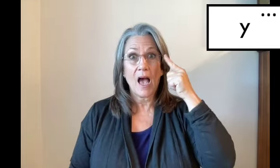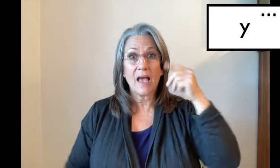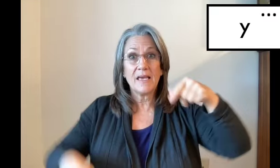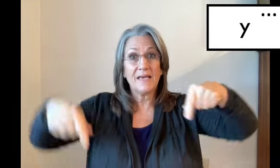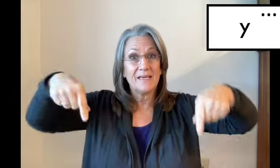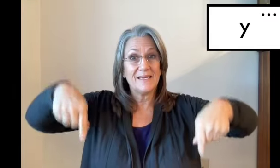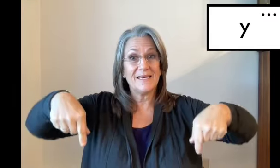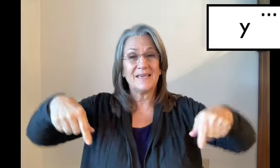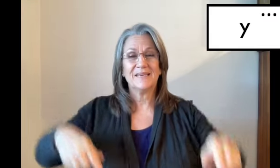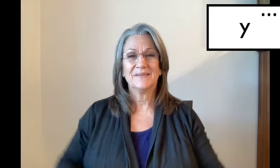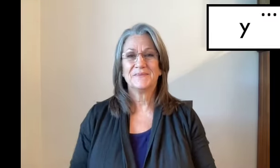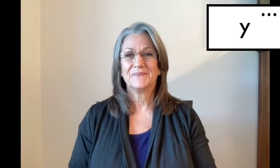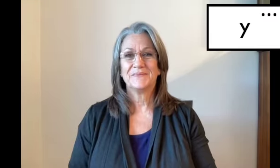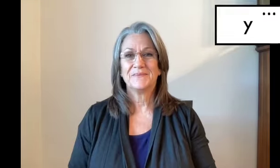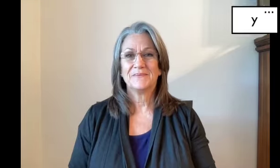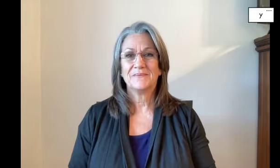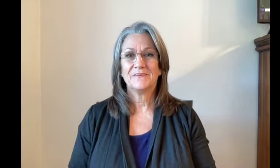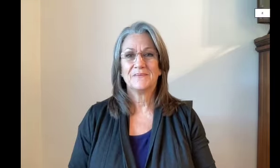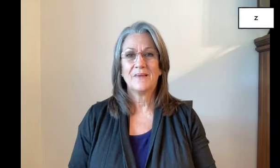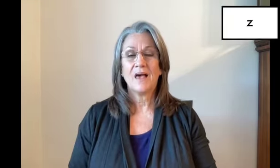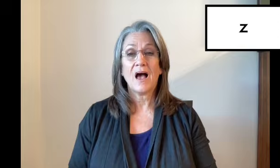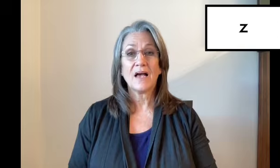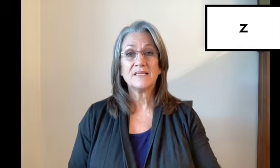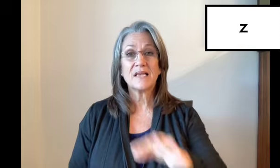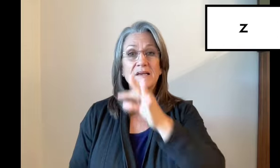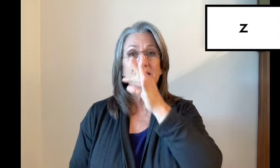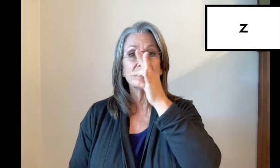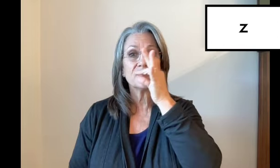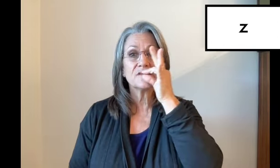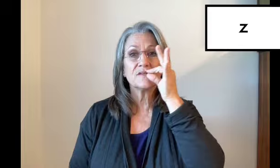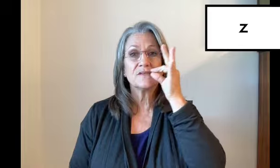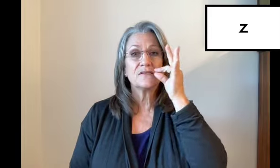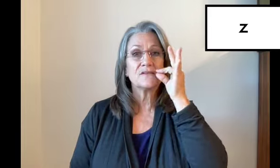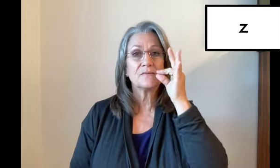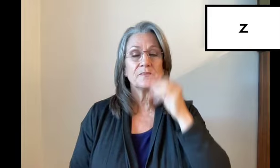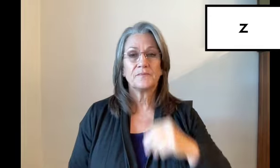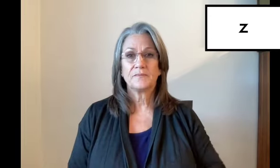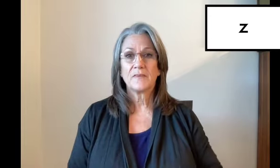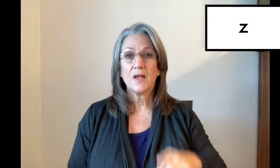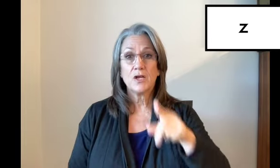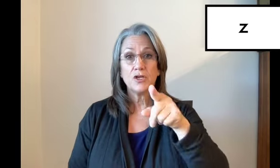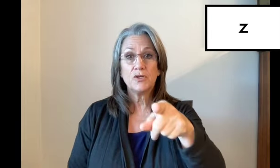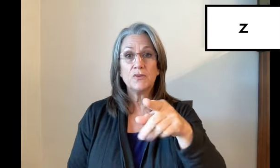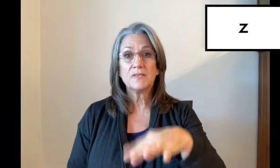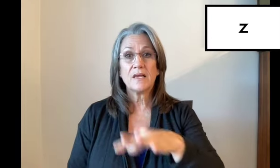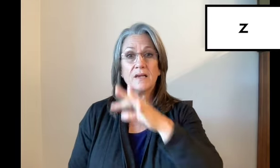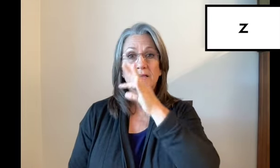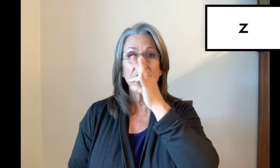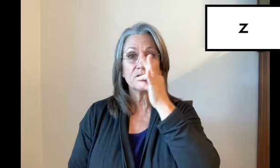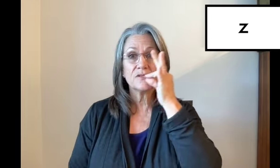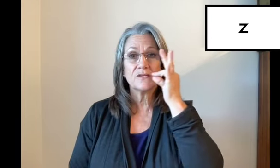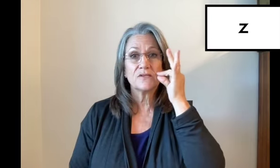I, e. I say z. You say z.